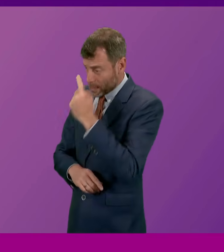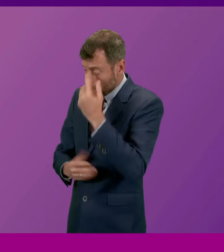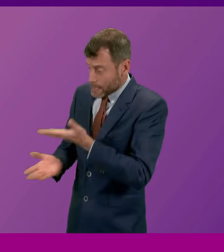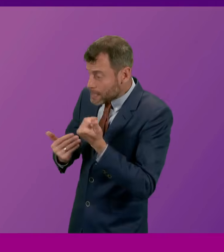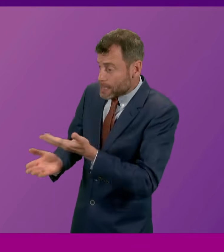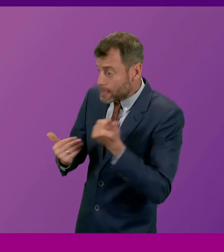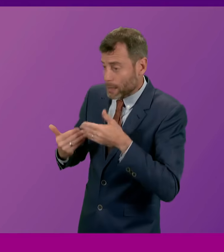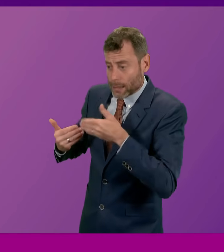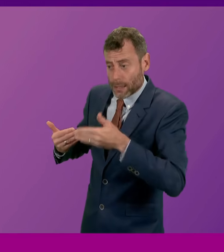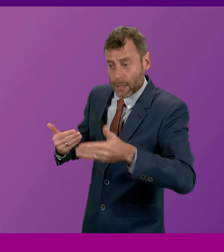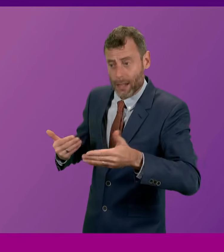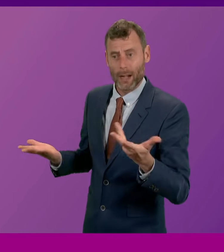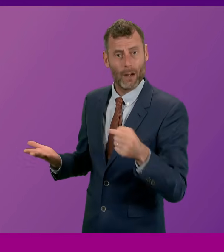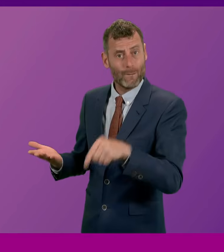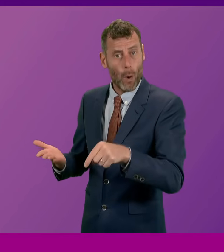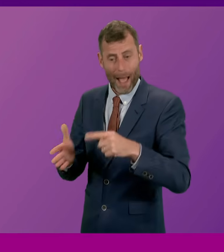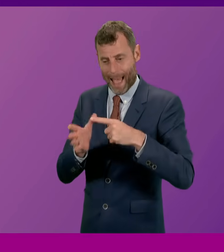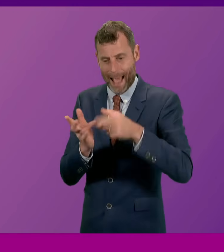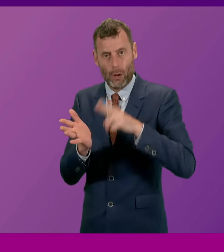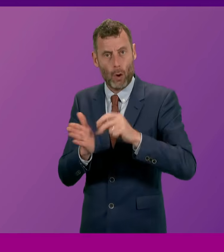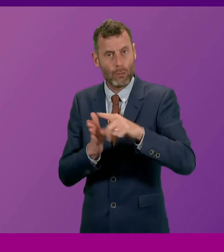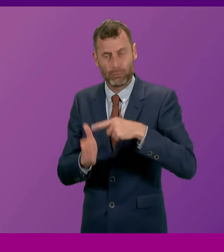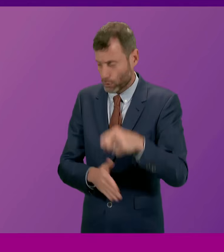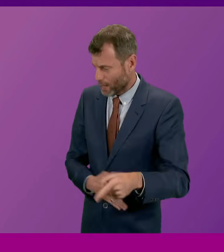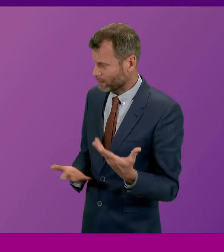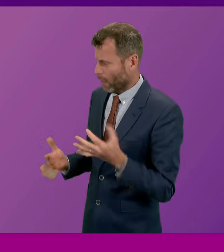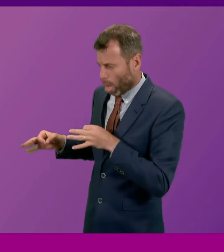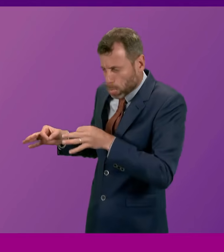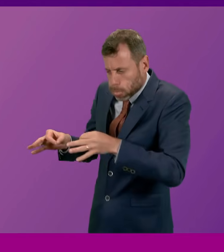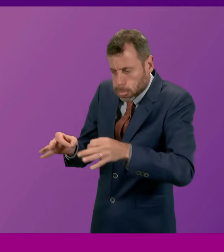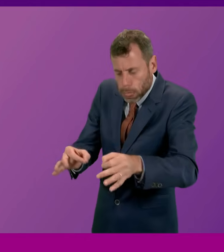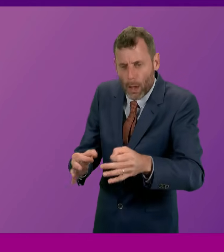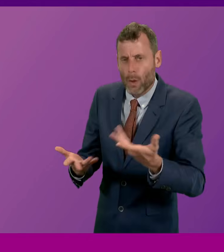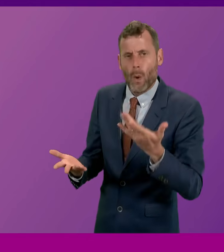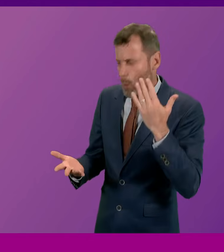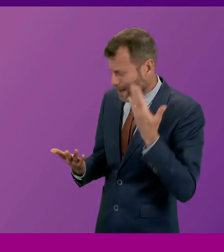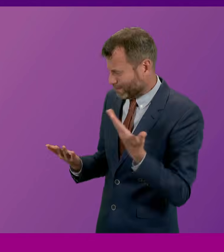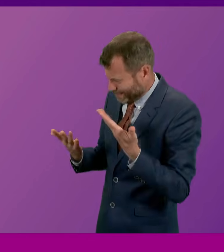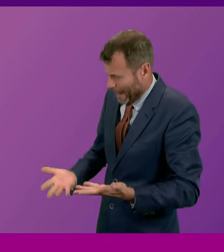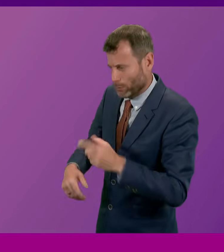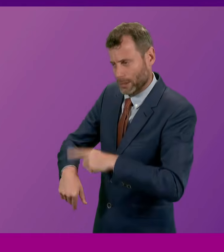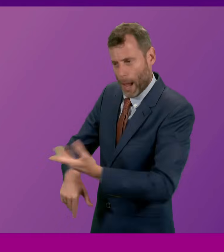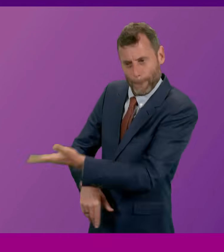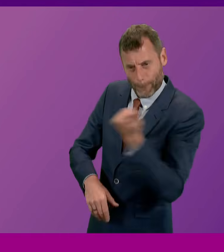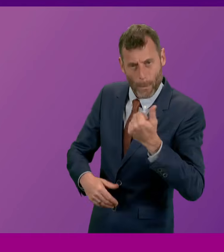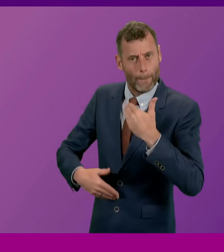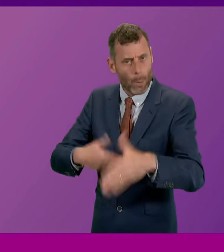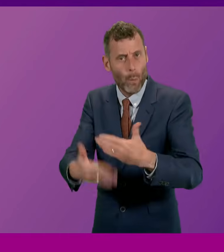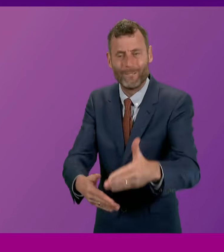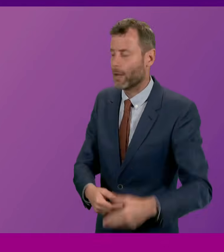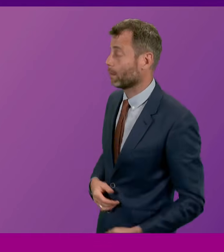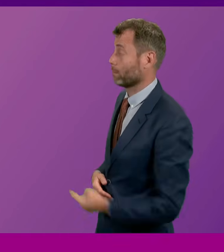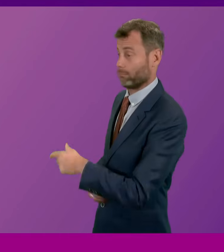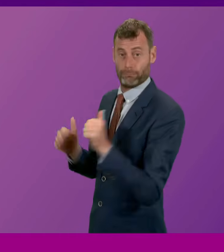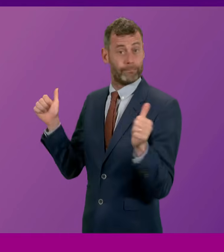see meaningful support and funding at pace? First Minister. President, I agree with Audrey Nicholl. It is vital that we